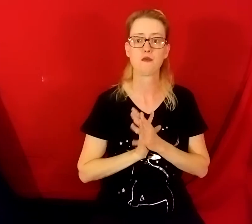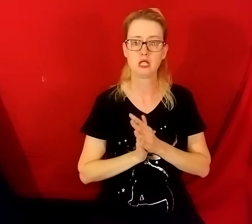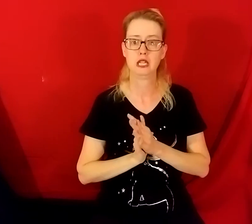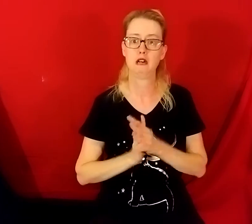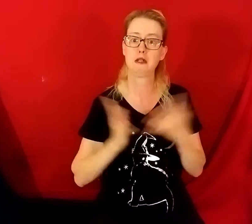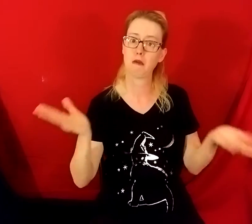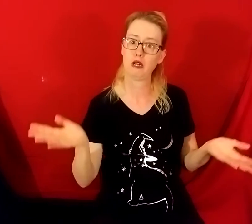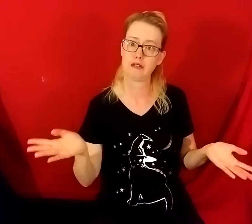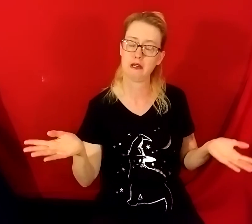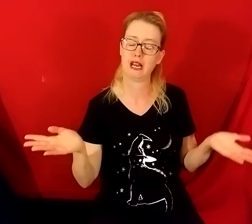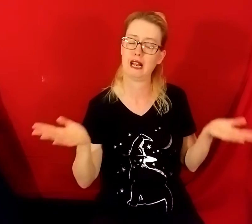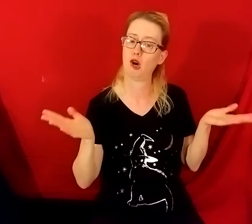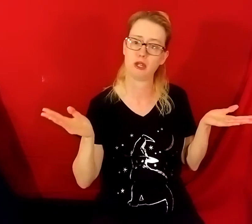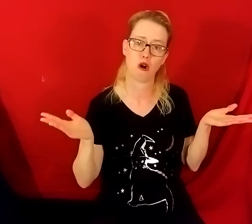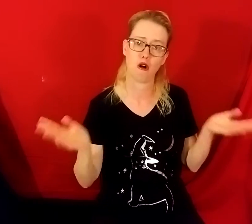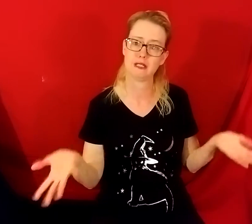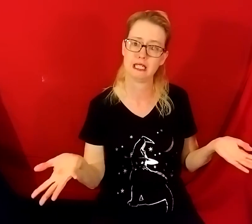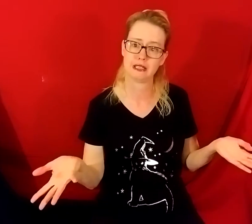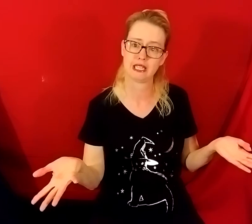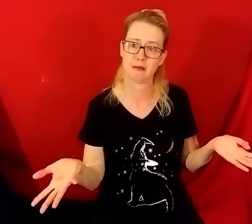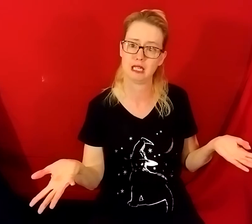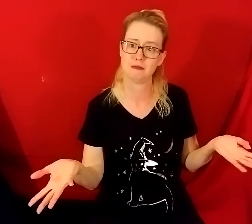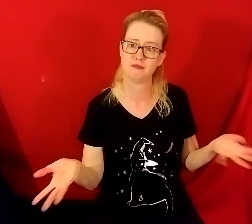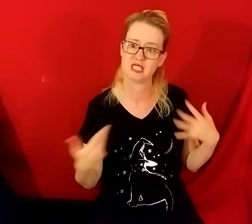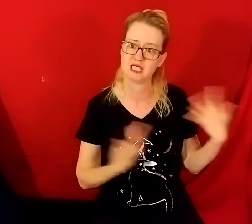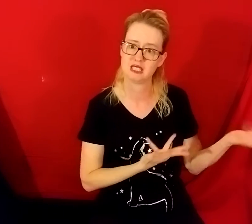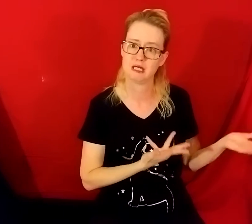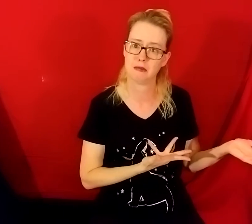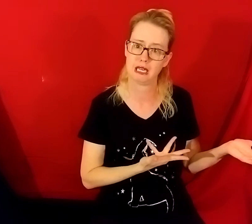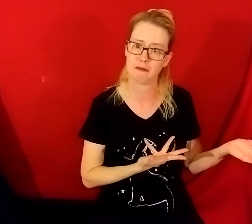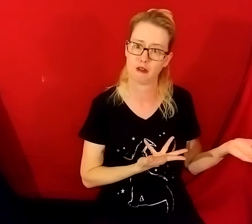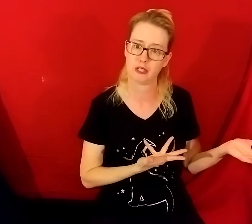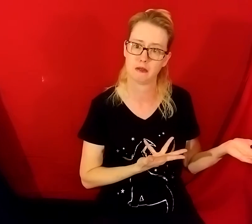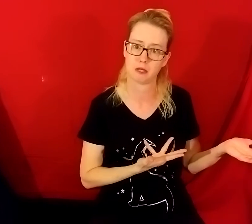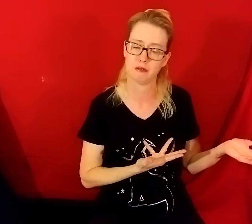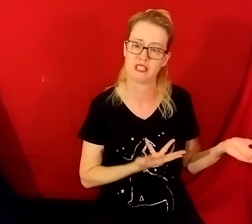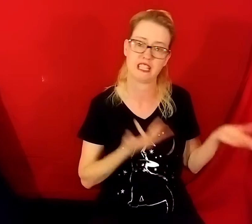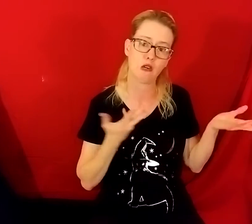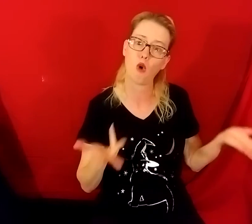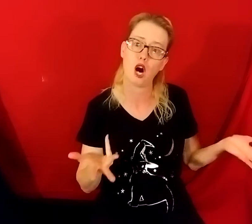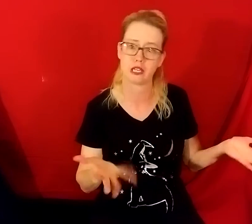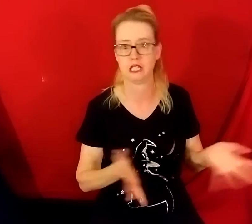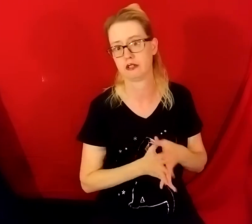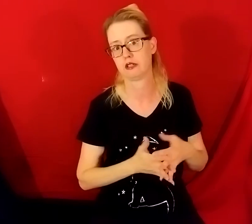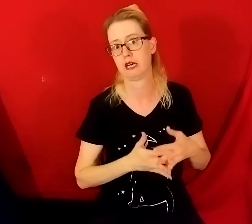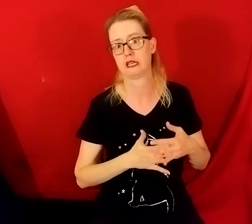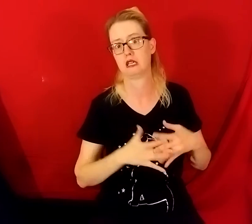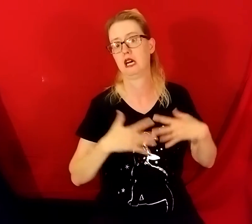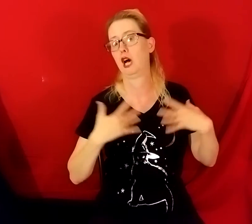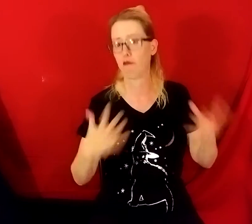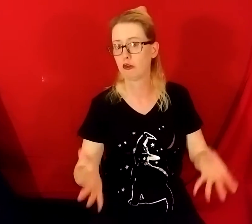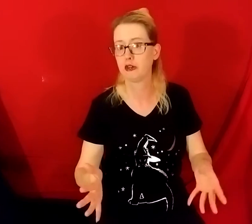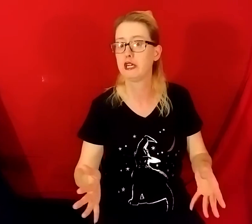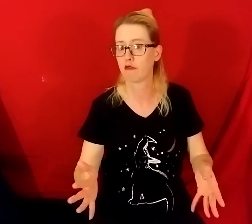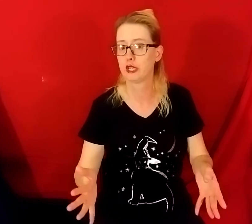here's my point of view, and I hope you all, uh, think my, my review of this movie, The Walk, is like, helpful for you to